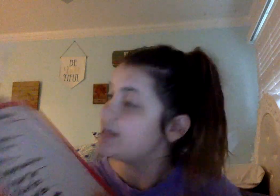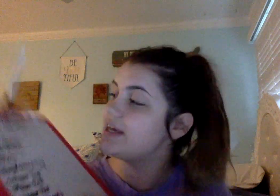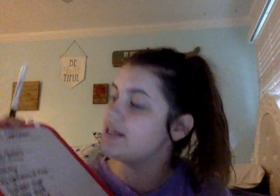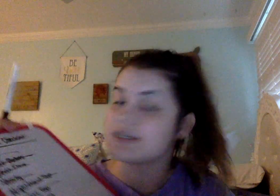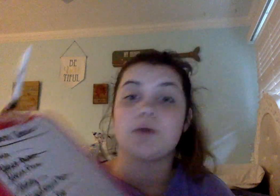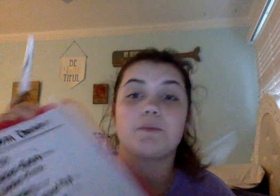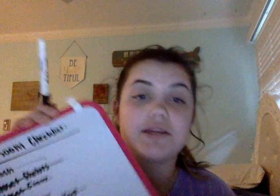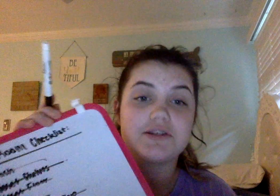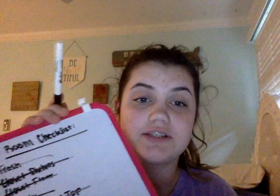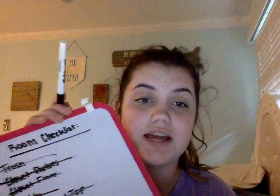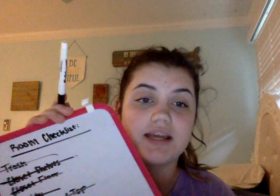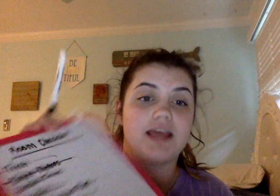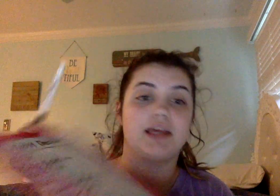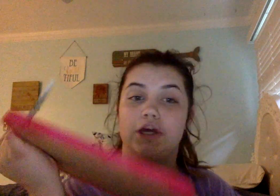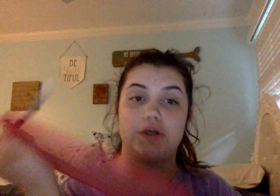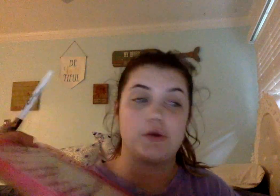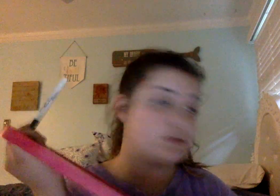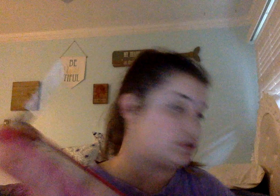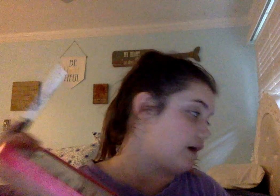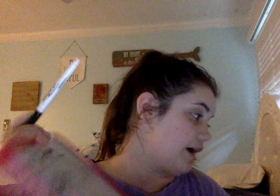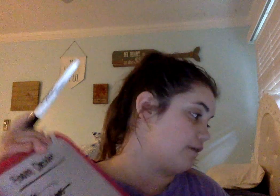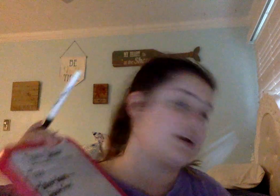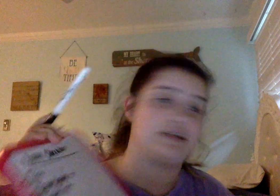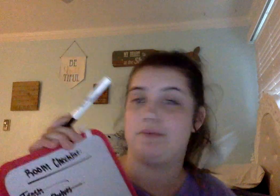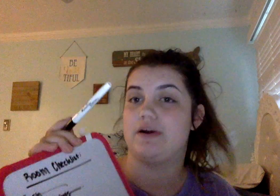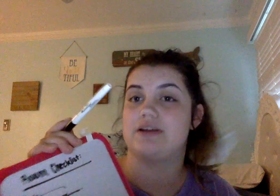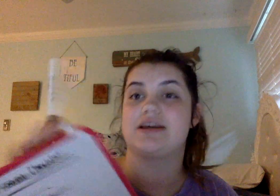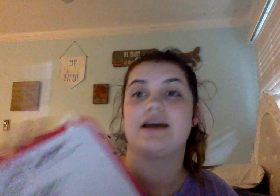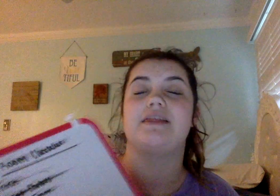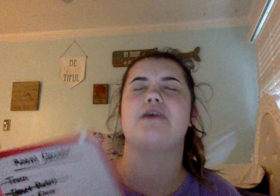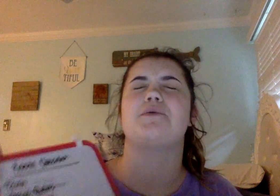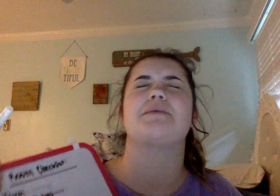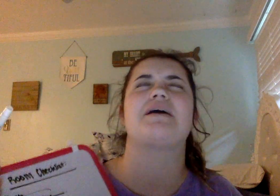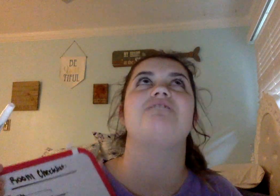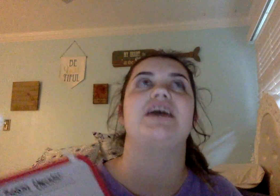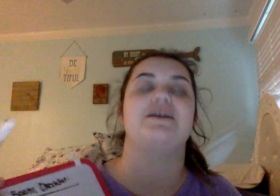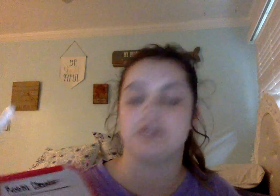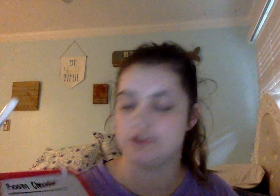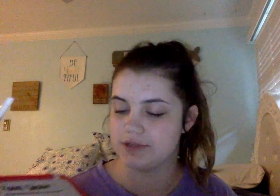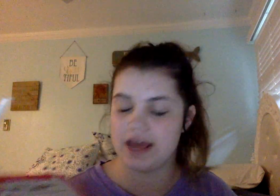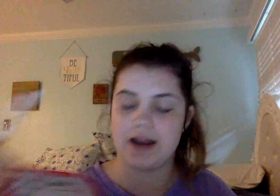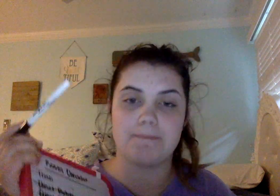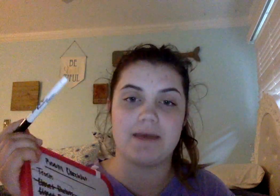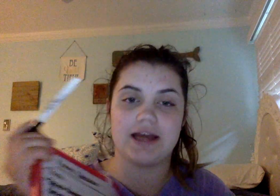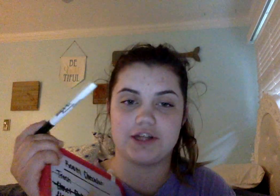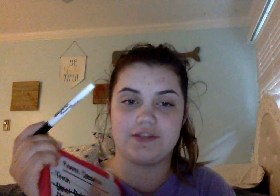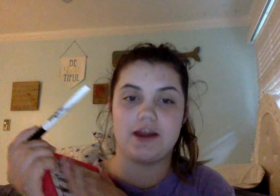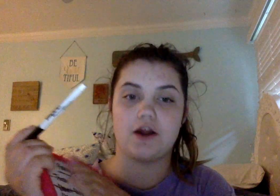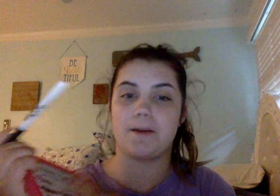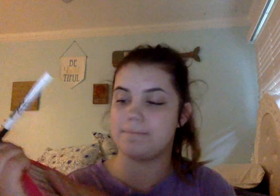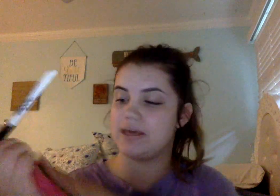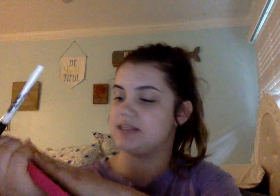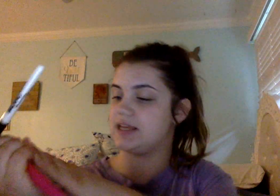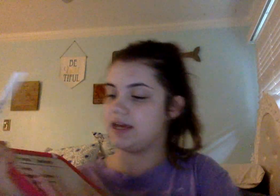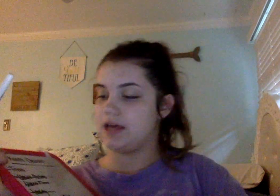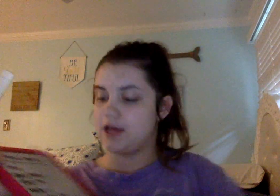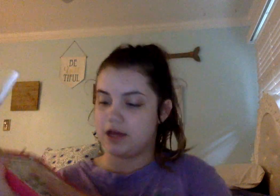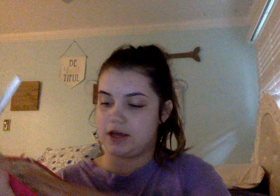is when you're studying, use dry erase boards. They're one of my favorite tools, and imagine, they are amazing.